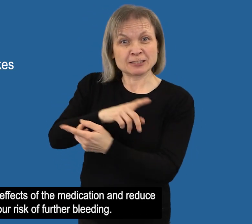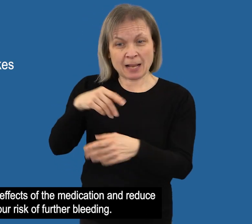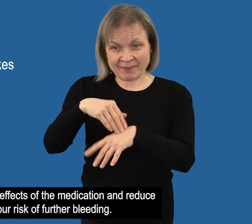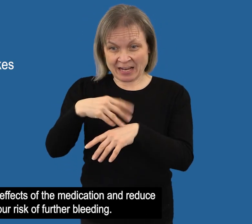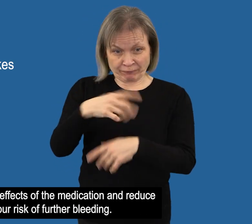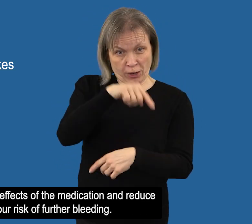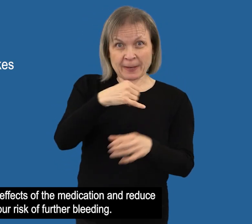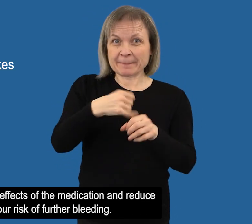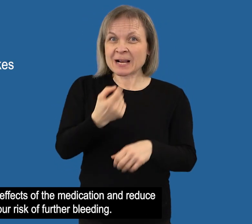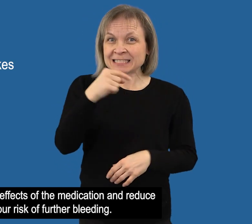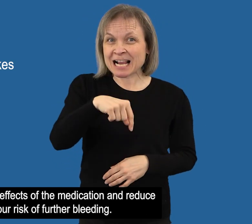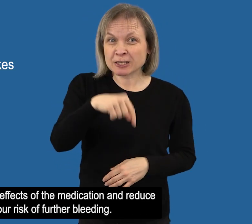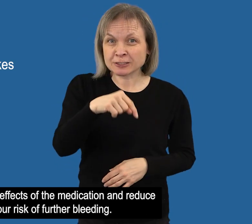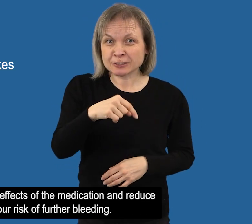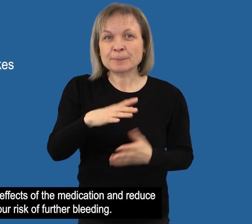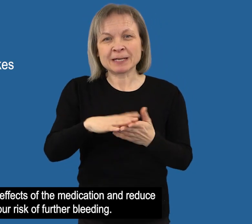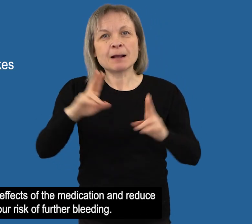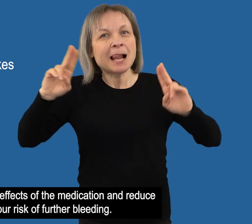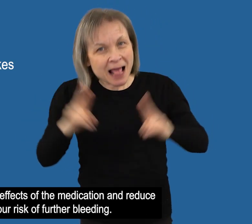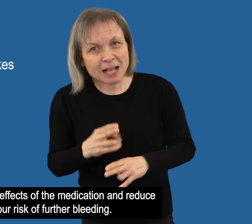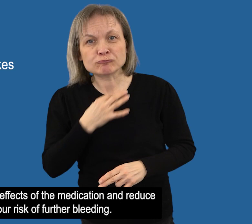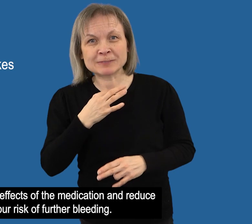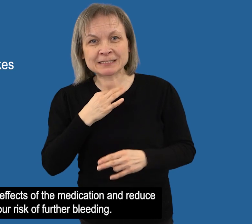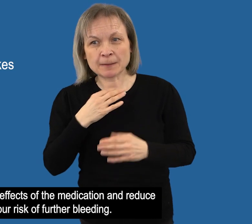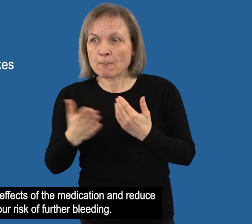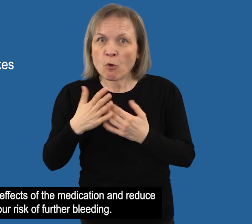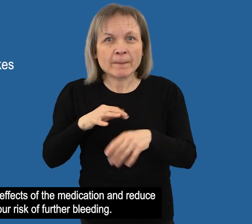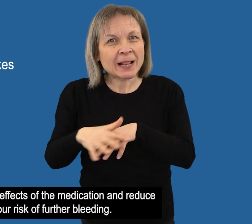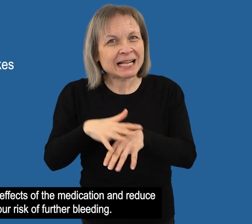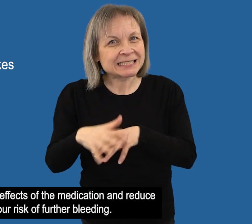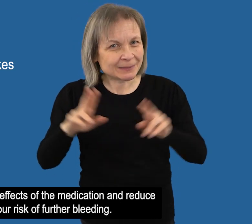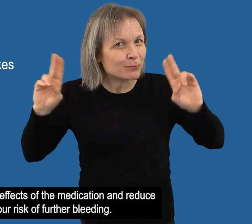the effects of the medication and reduce your risk of further bleeding.